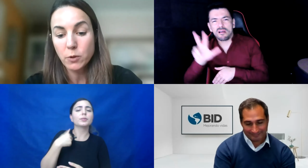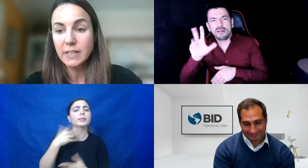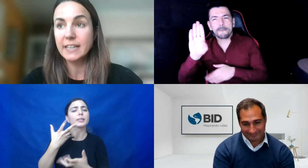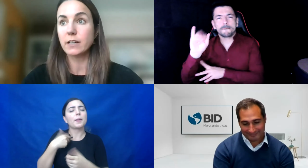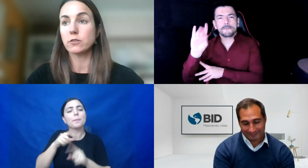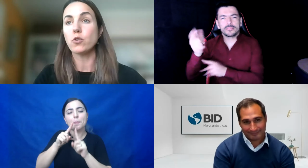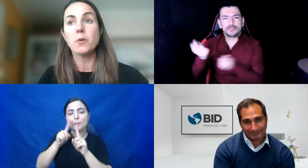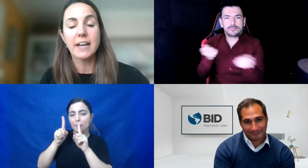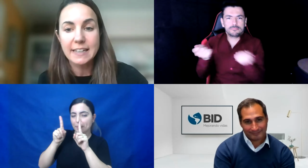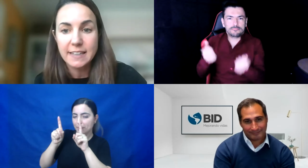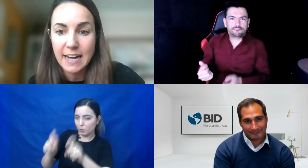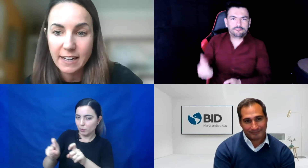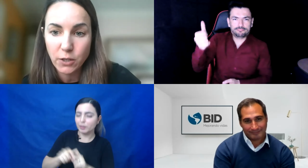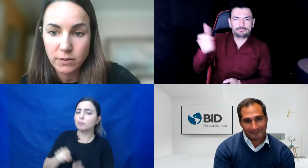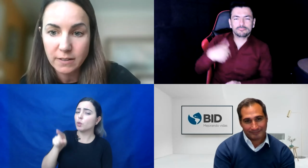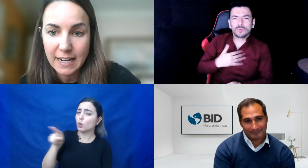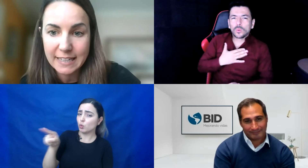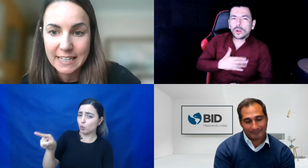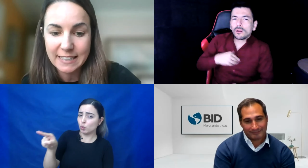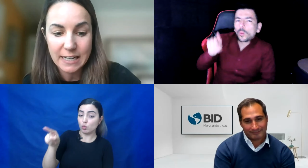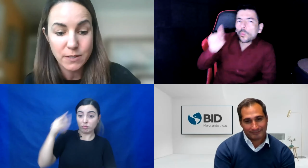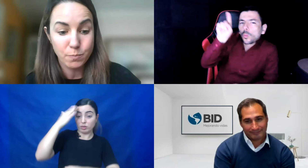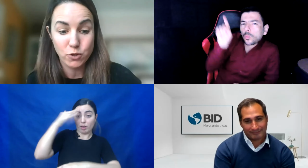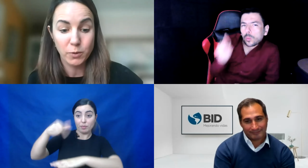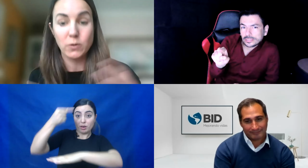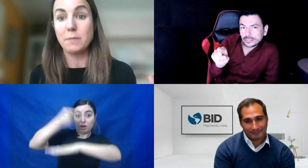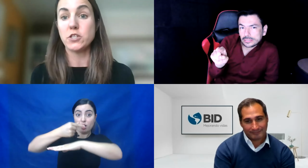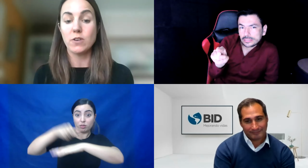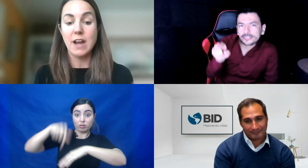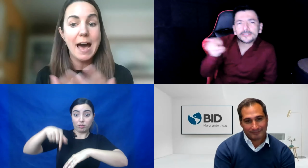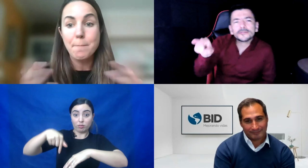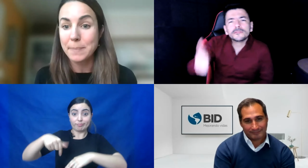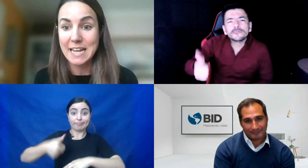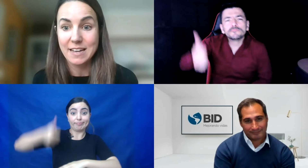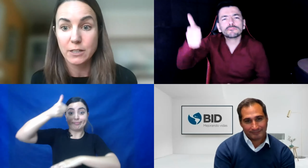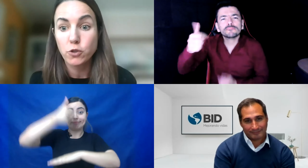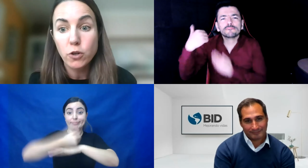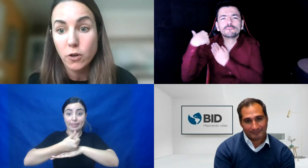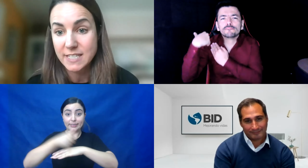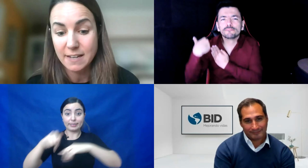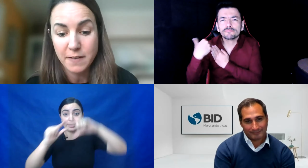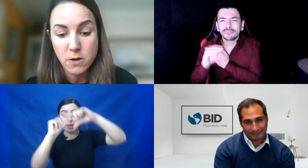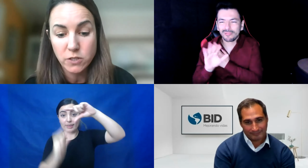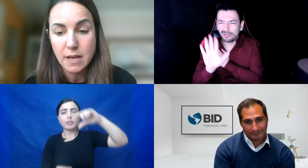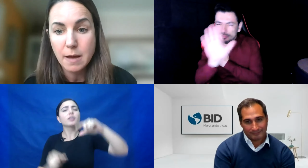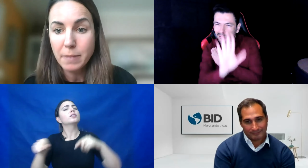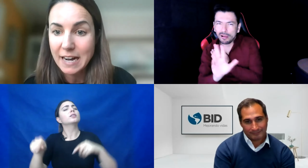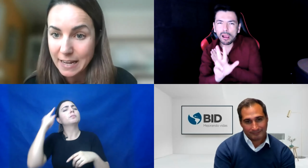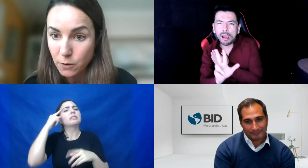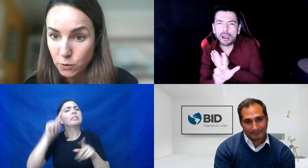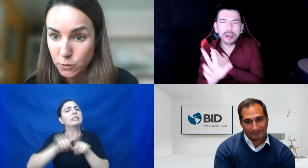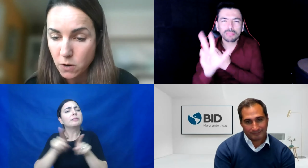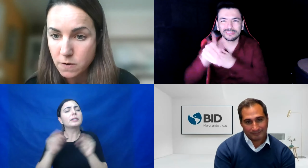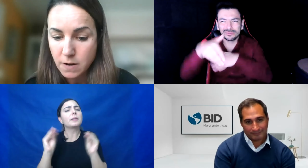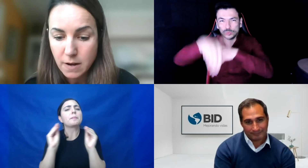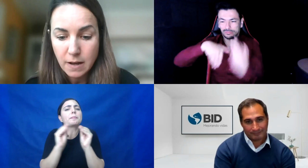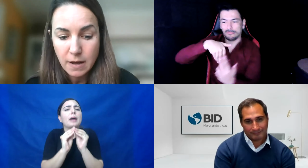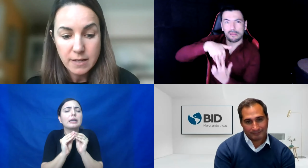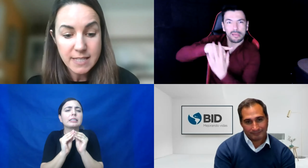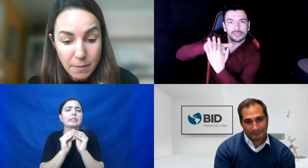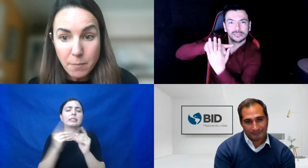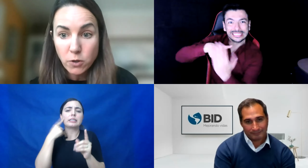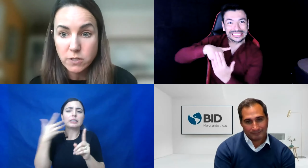being with us today. The question I wanted to ask you, you as the manager of this region, you have a broad vision of all